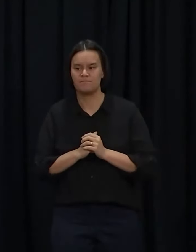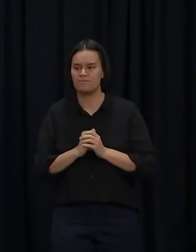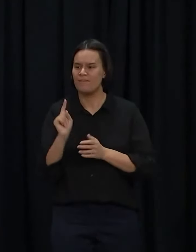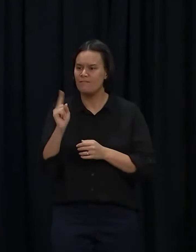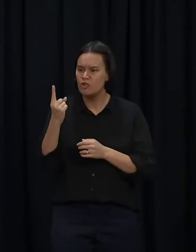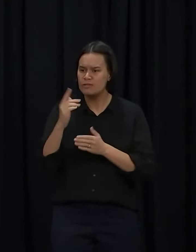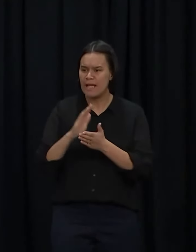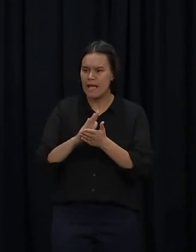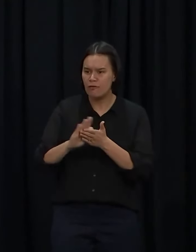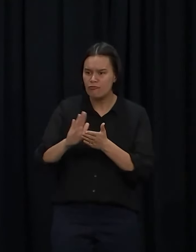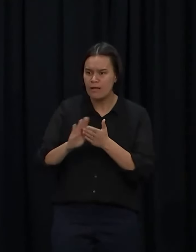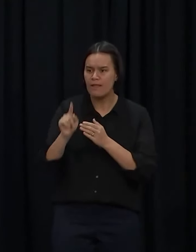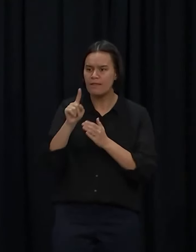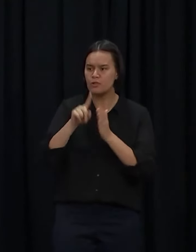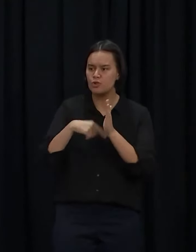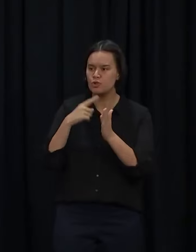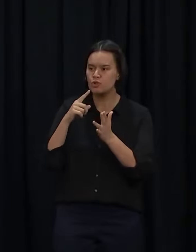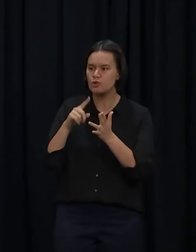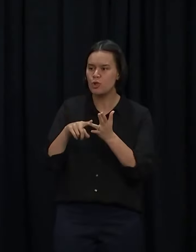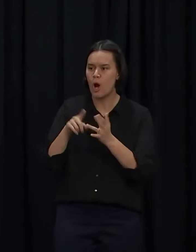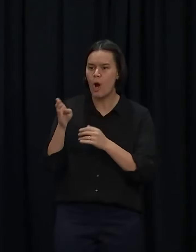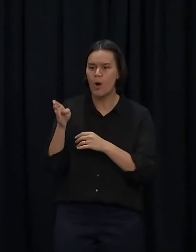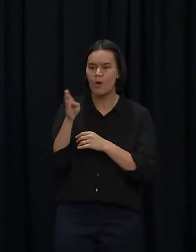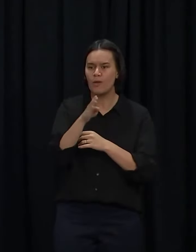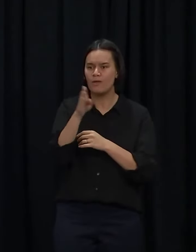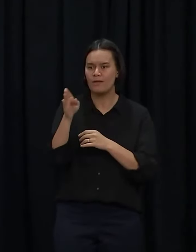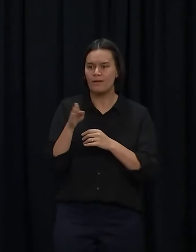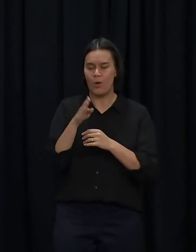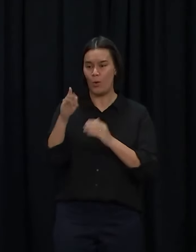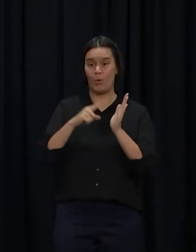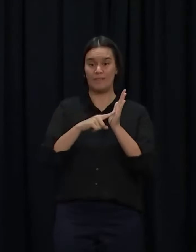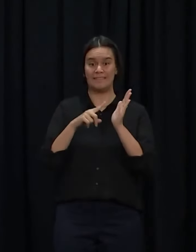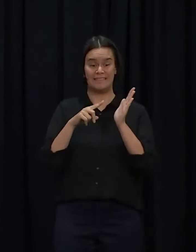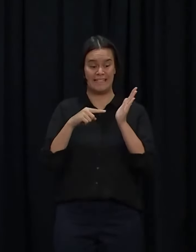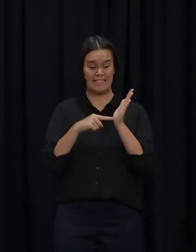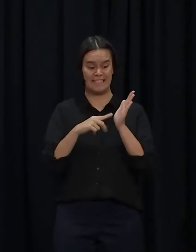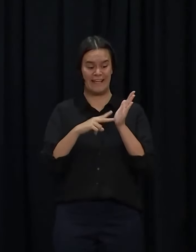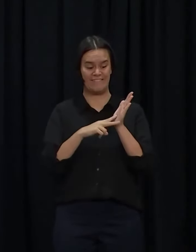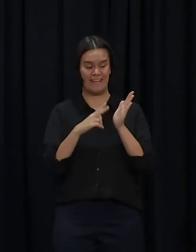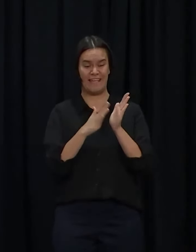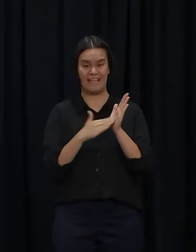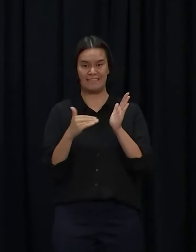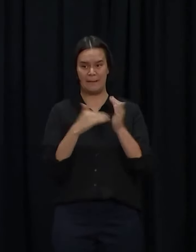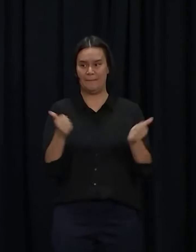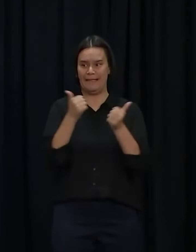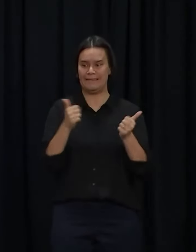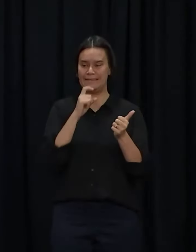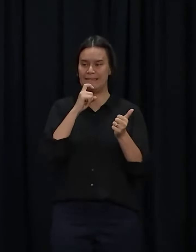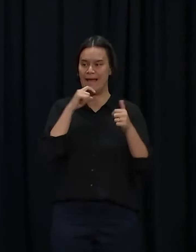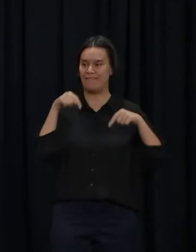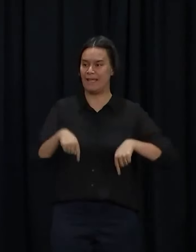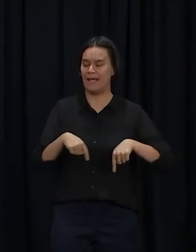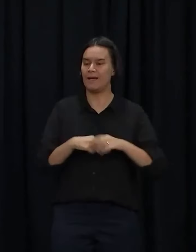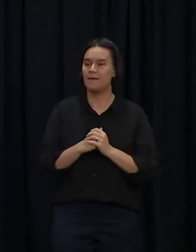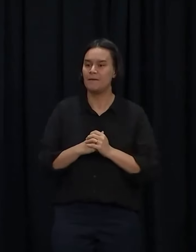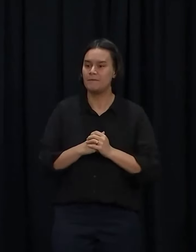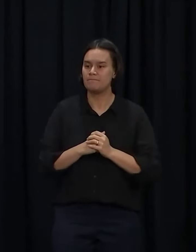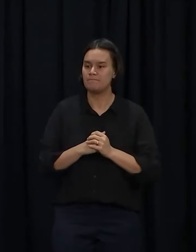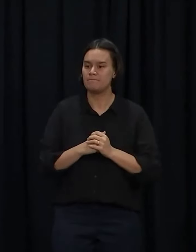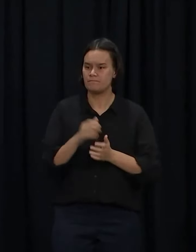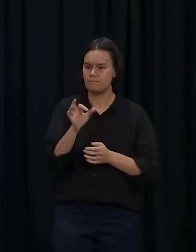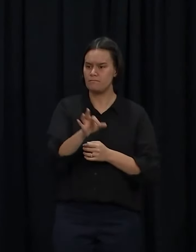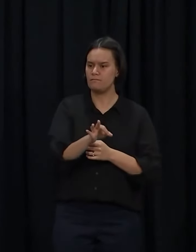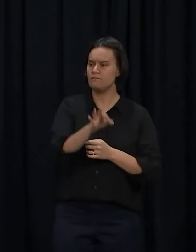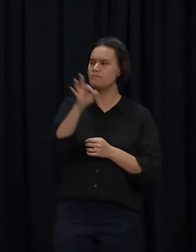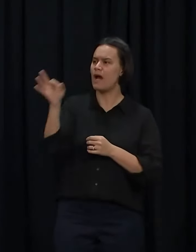and Joe and, we've got a full complement of TVNZ today, and then I'll finish with Jane then, I think, at that point. For the testing